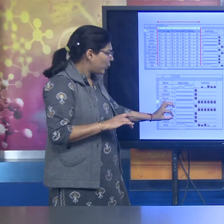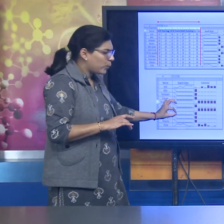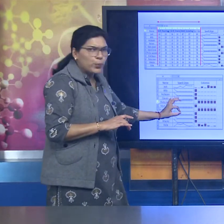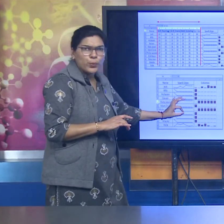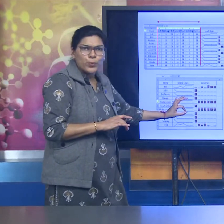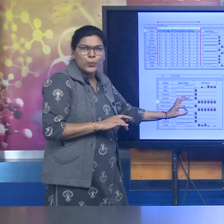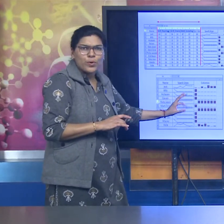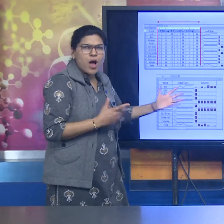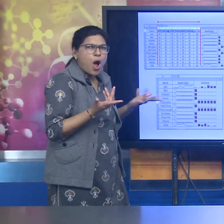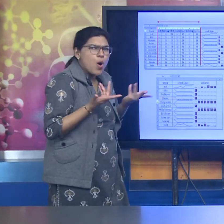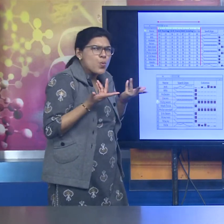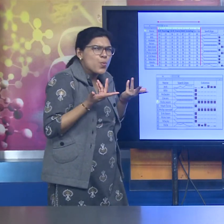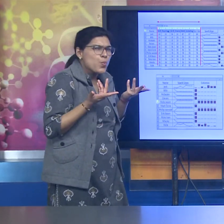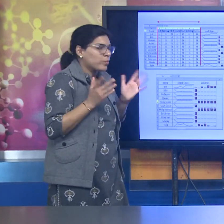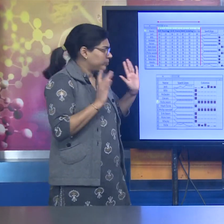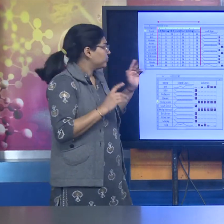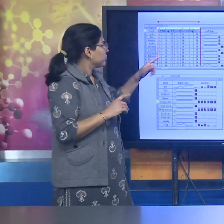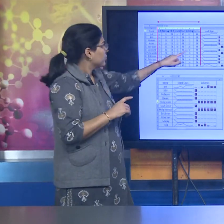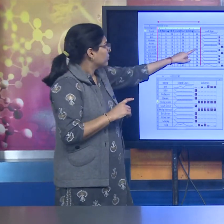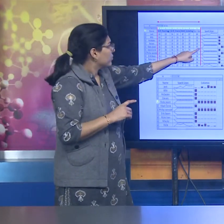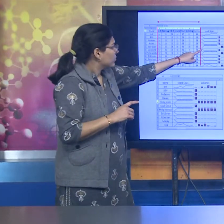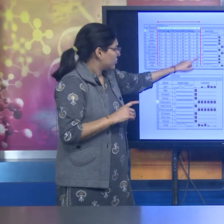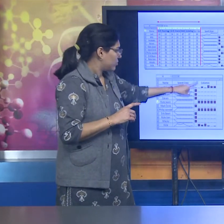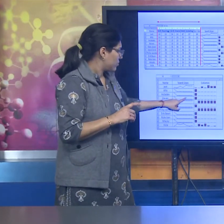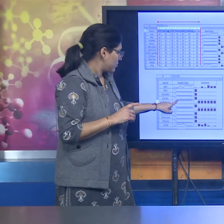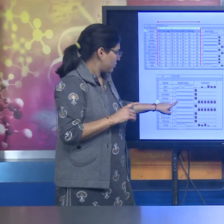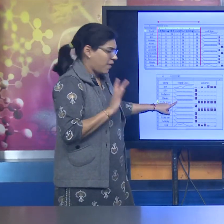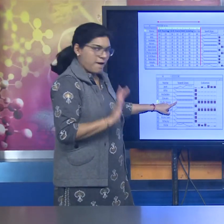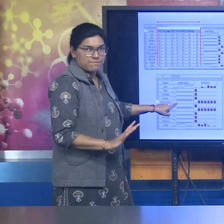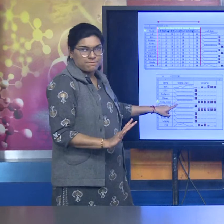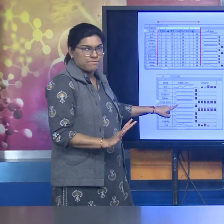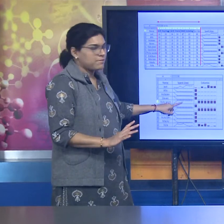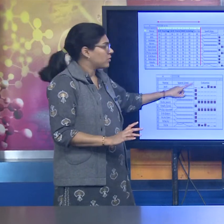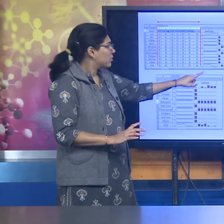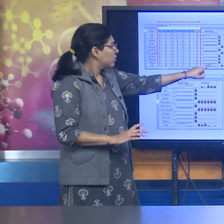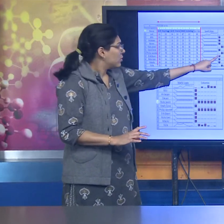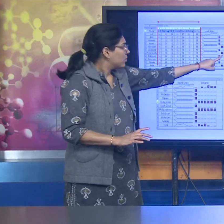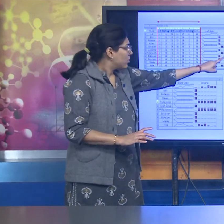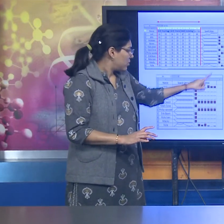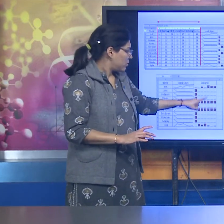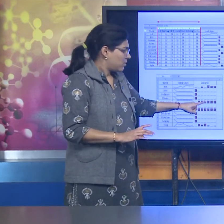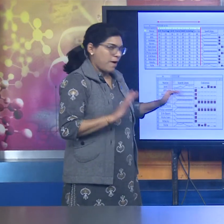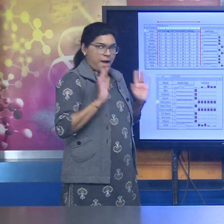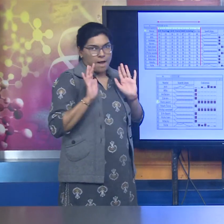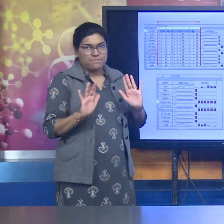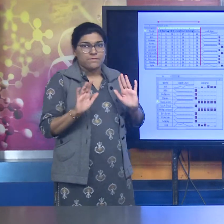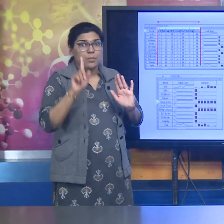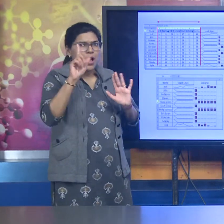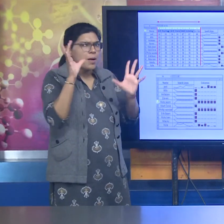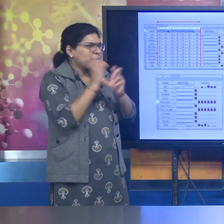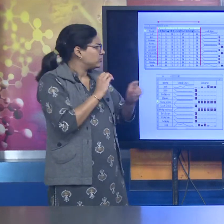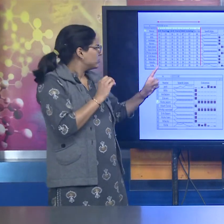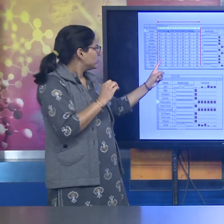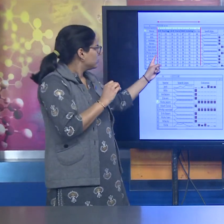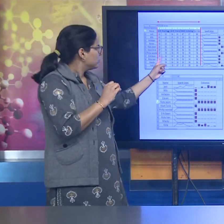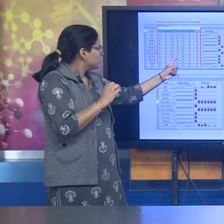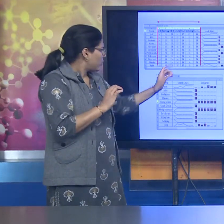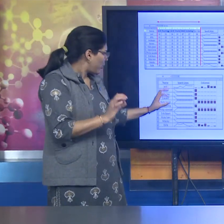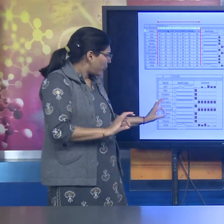but the numbers are missing in the second